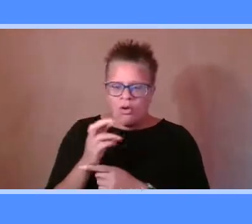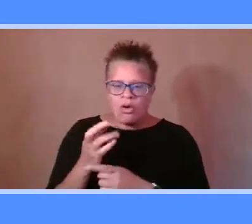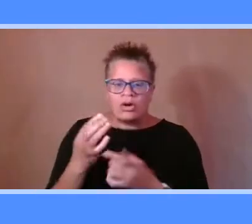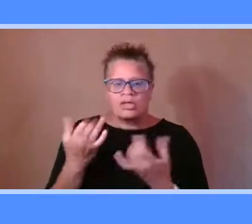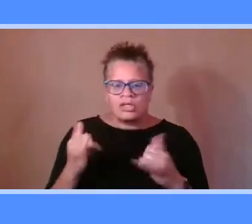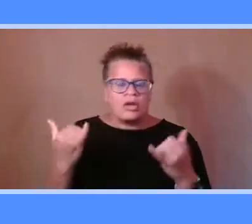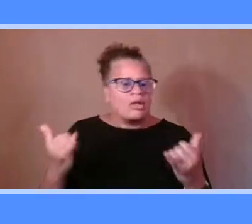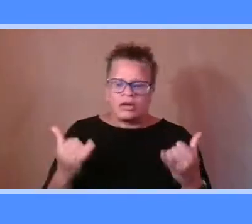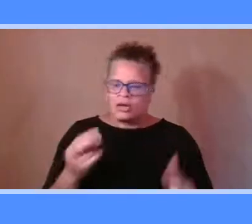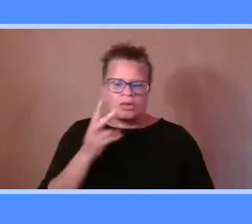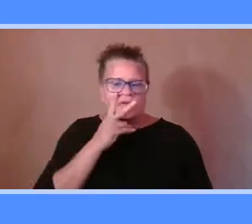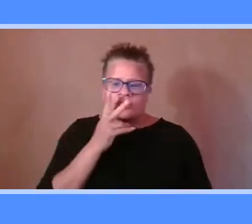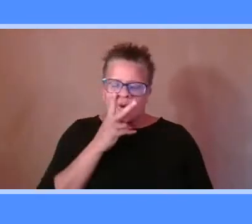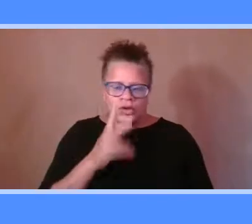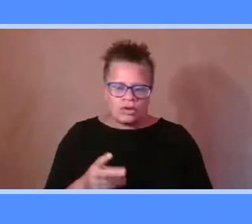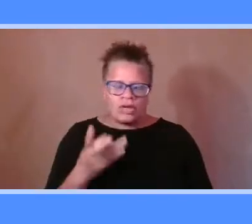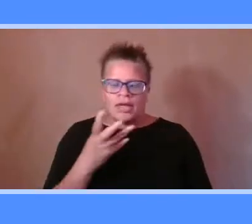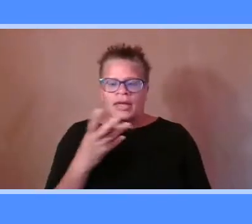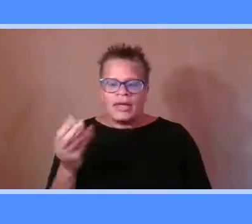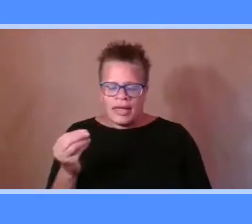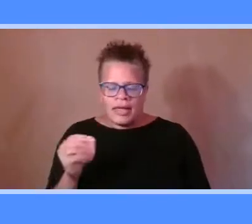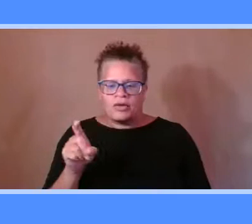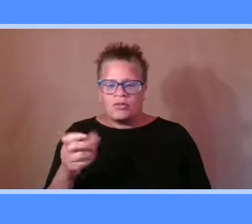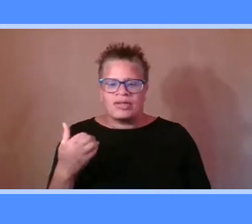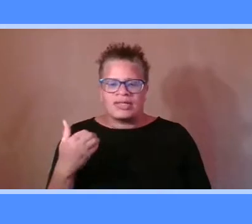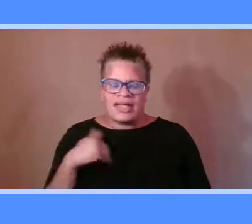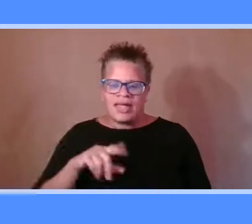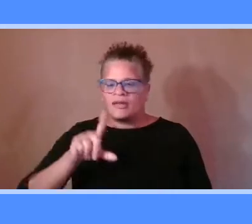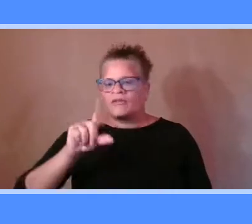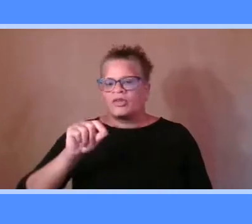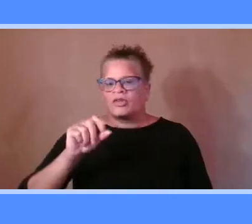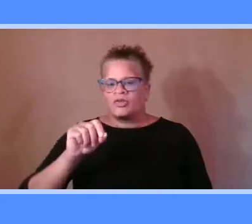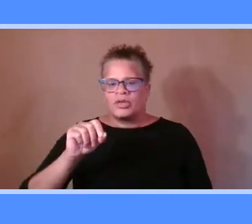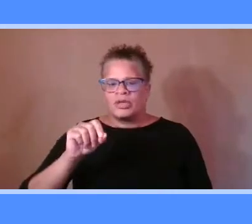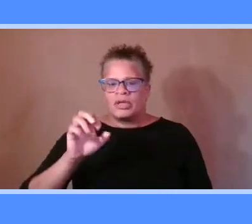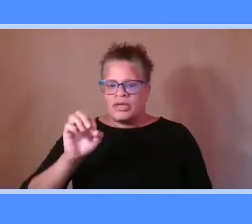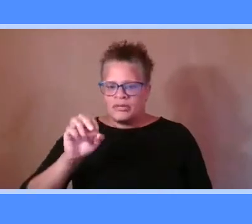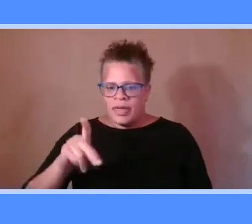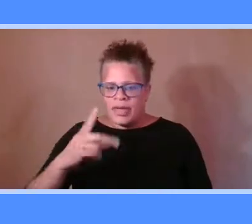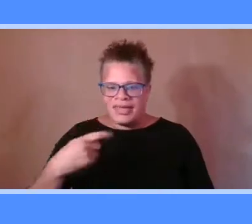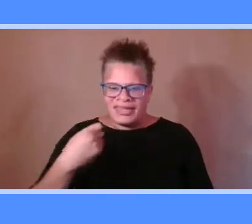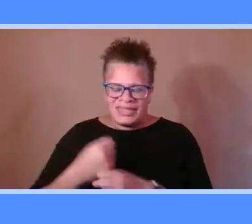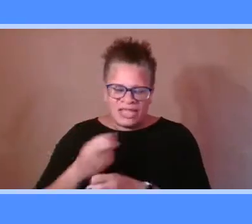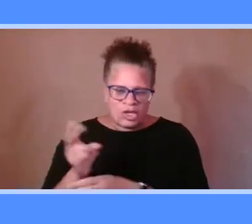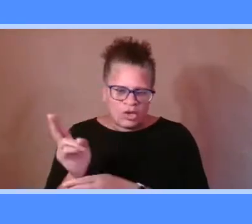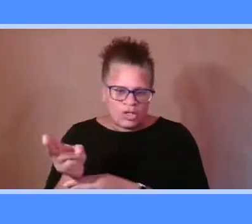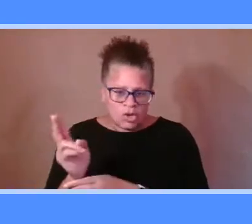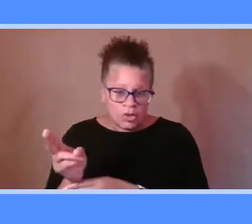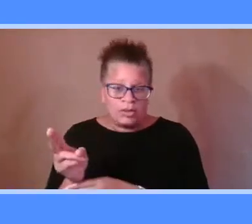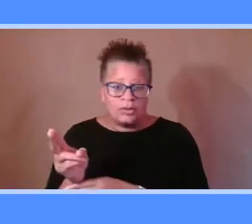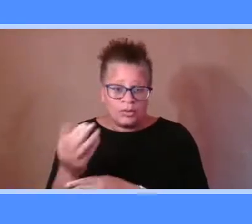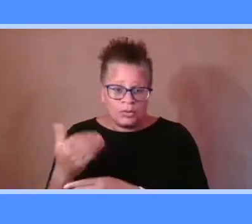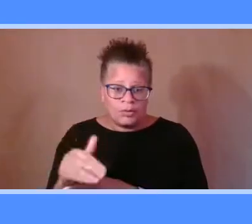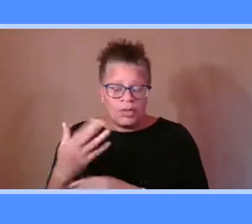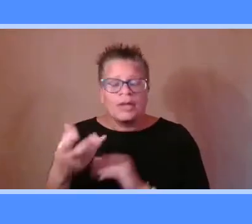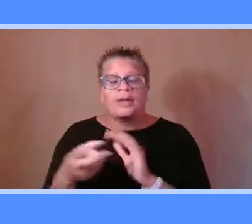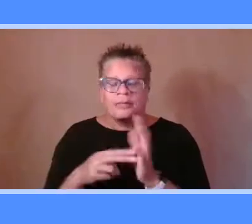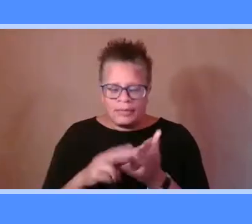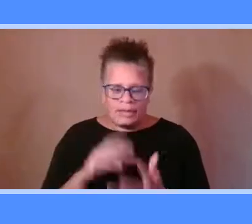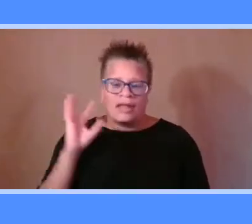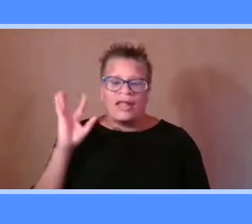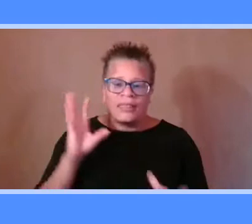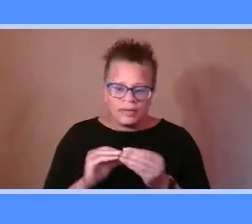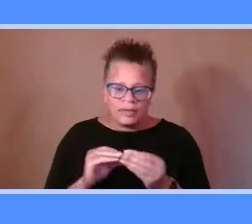smoker. And you have to have a 20-pack year history. So you basically take the number